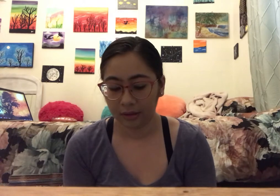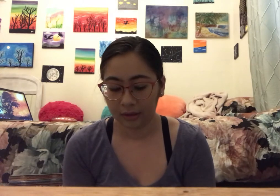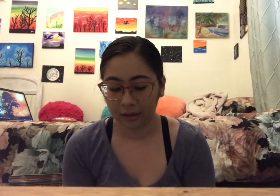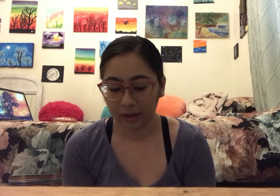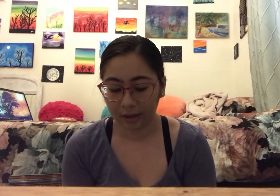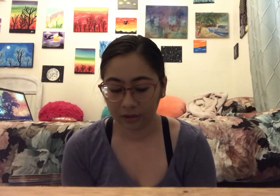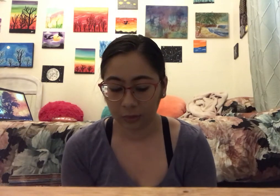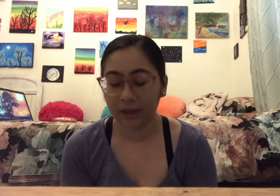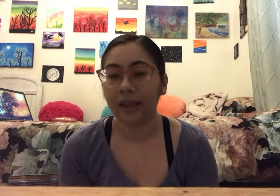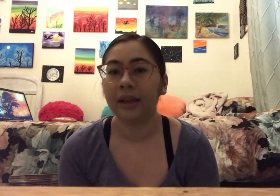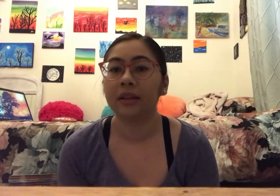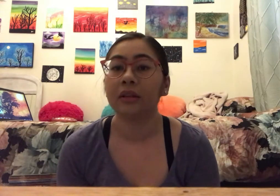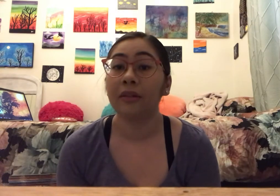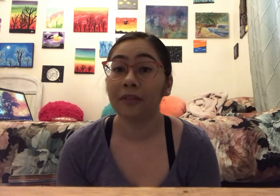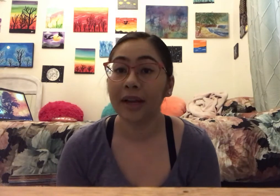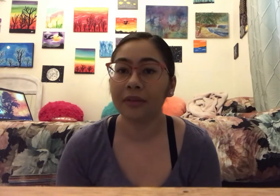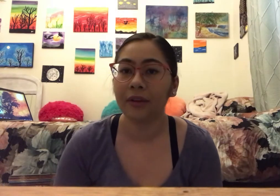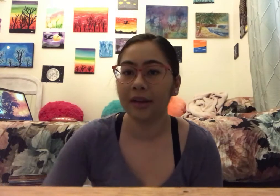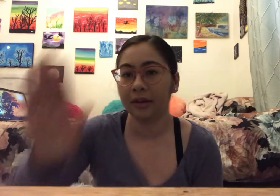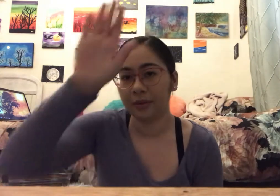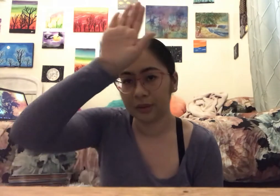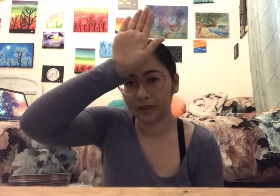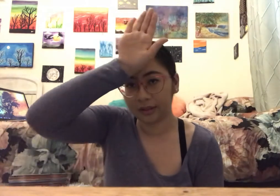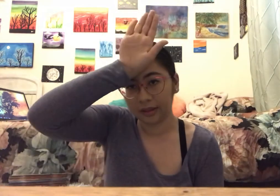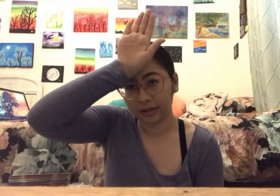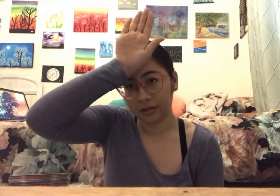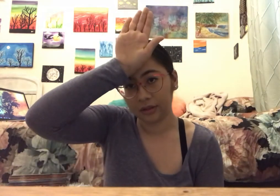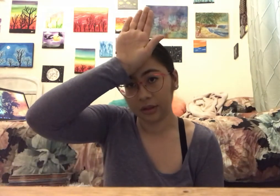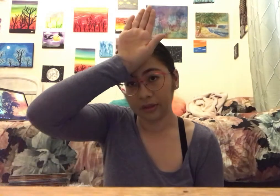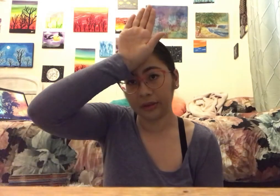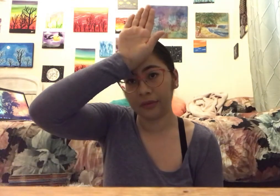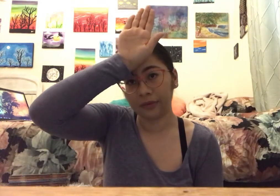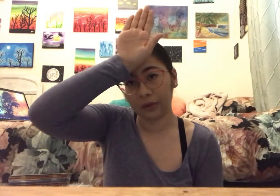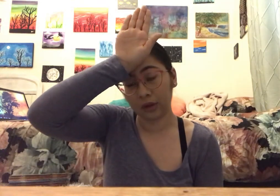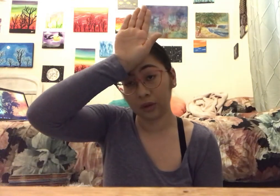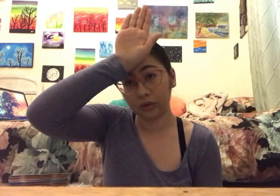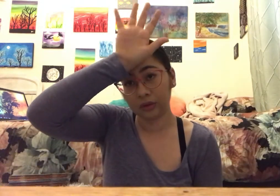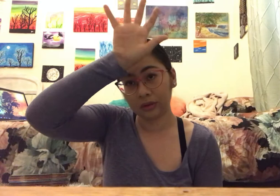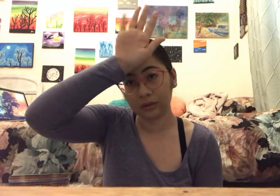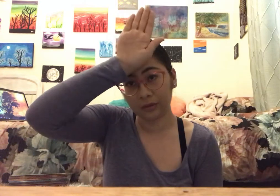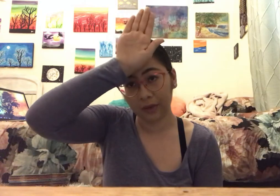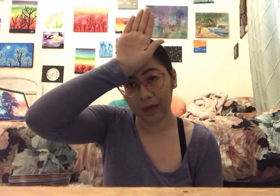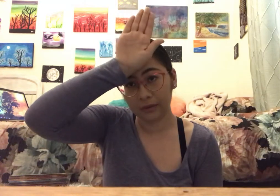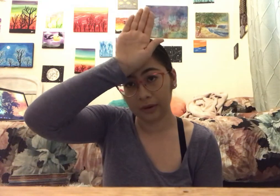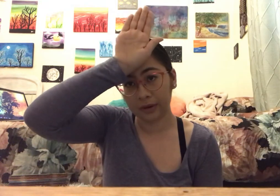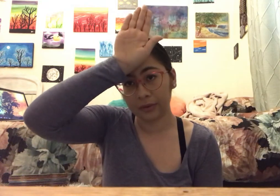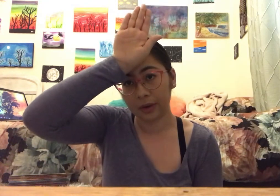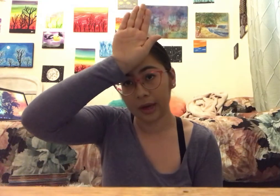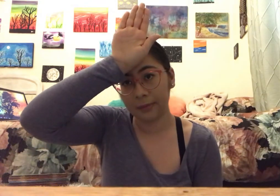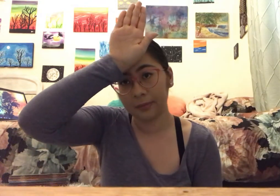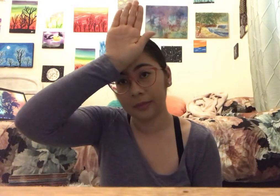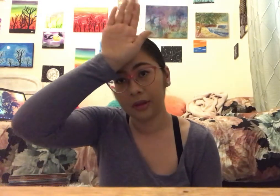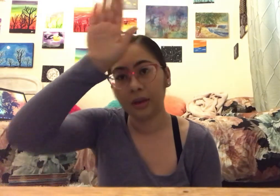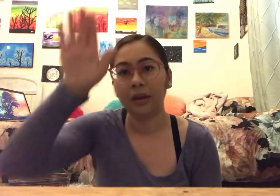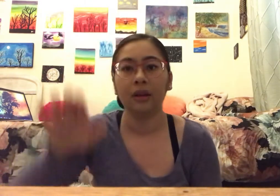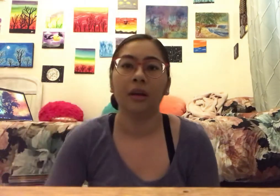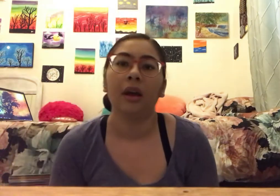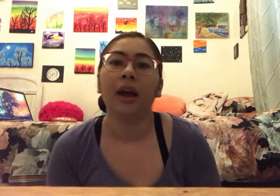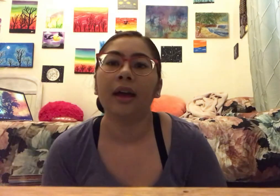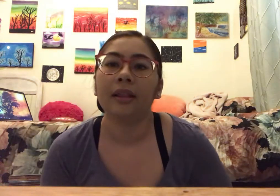The next one is firefighter, which is like this. Just the closed five on your forehead. And